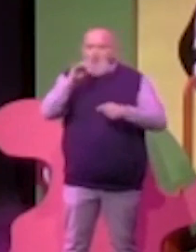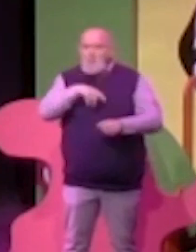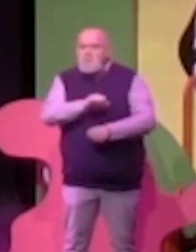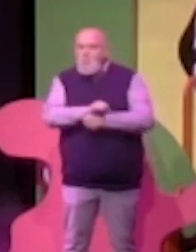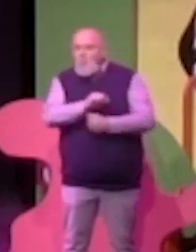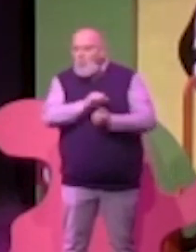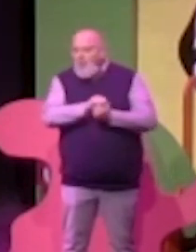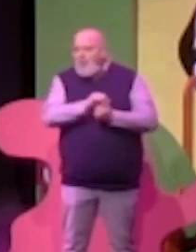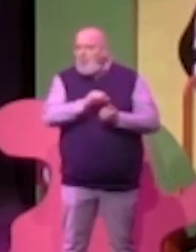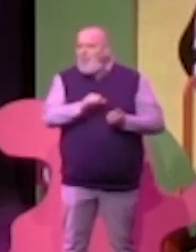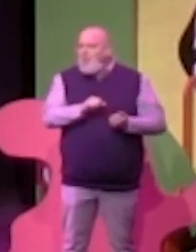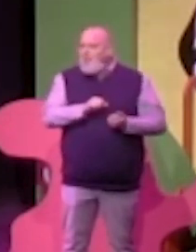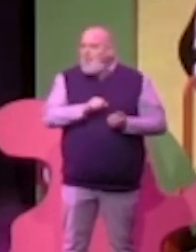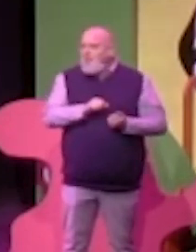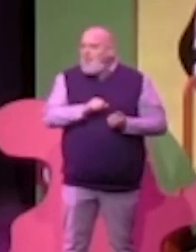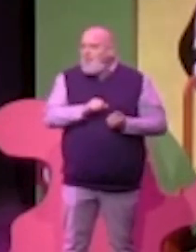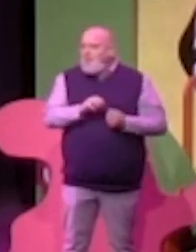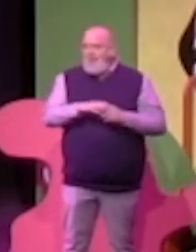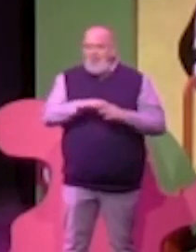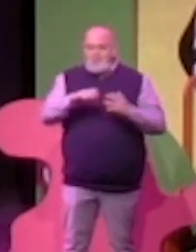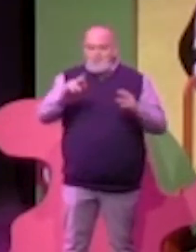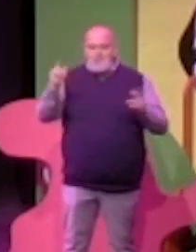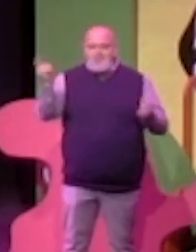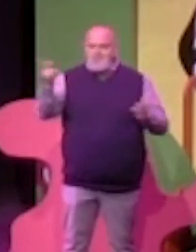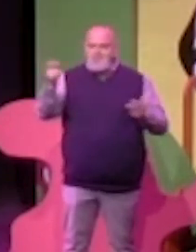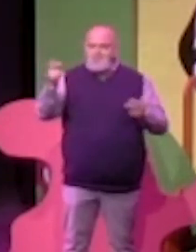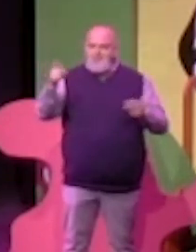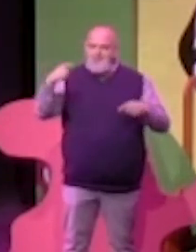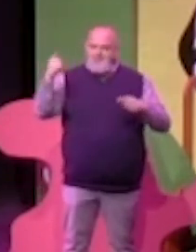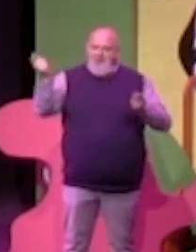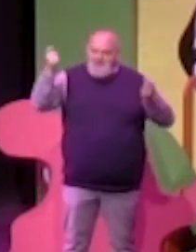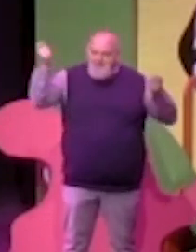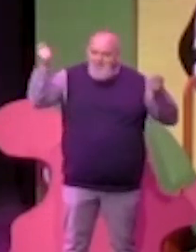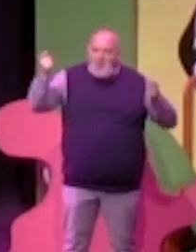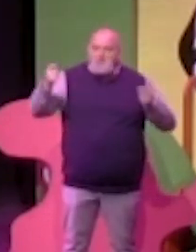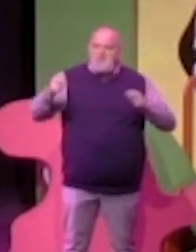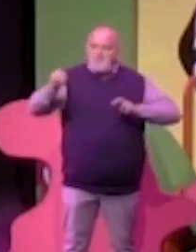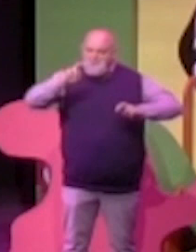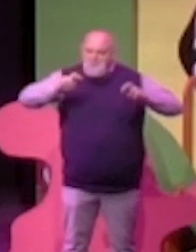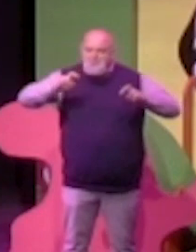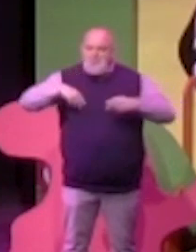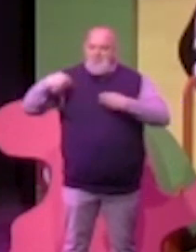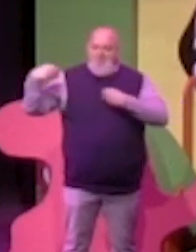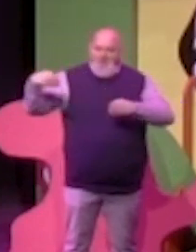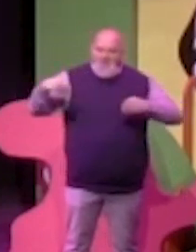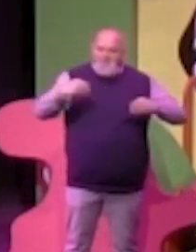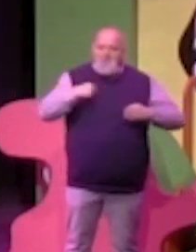with putting festivals together and markets for the California Native people.